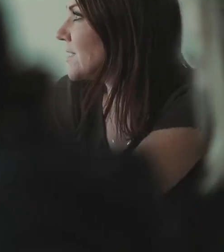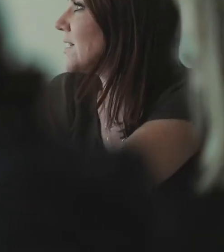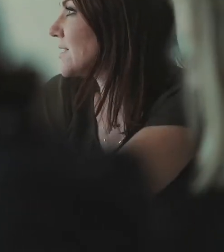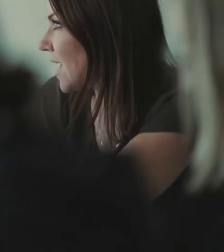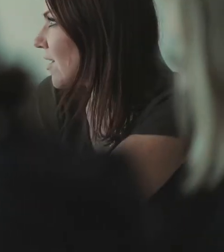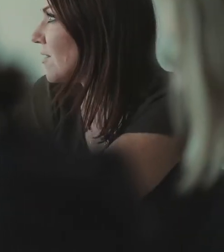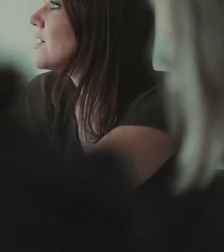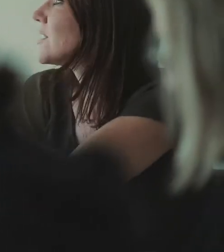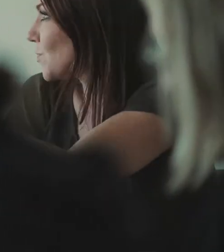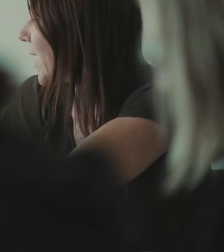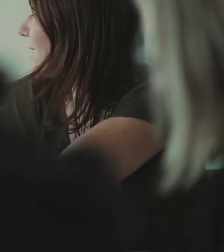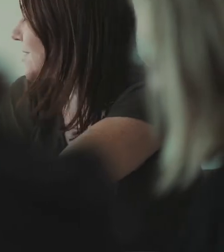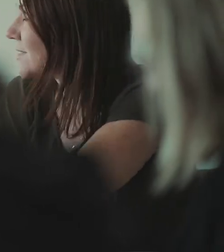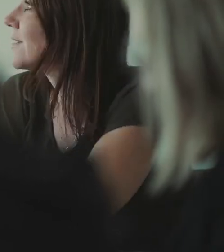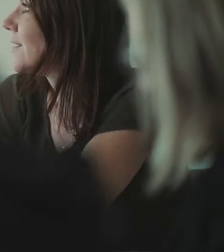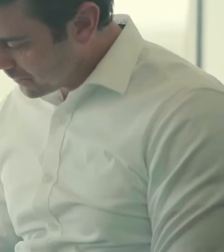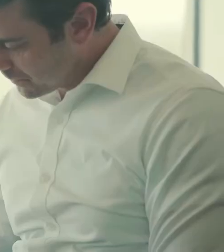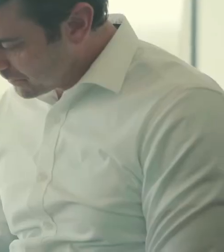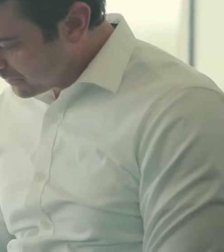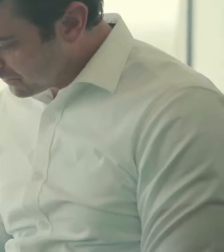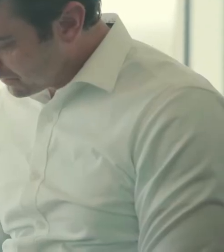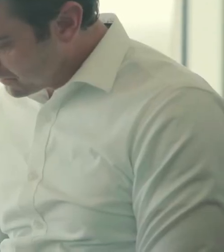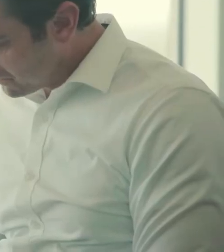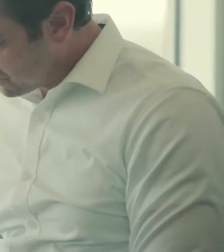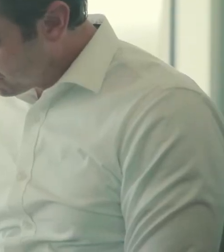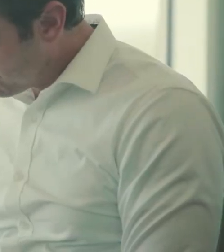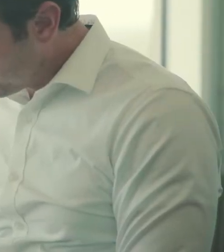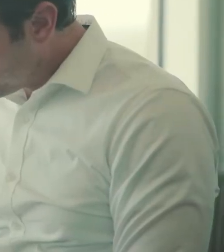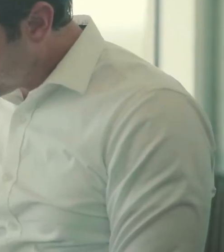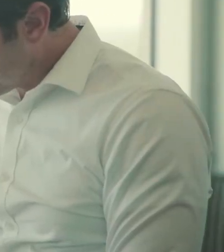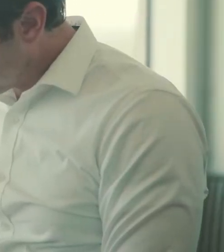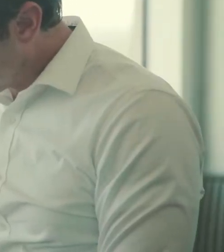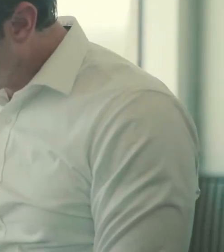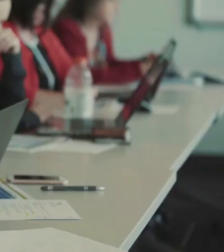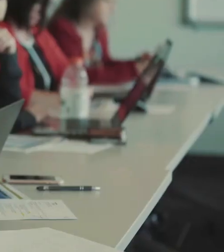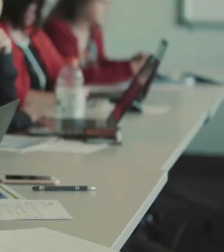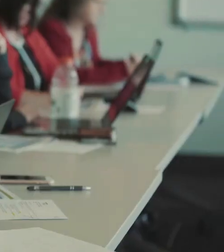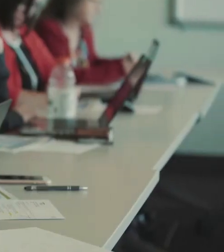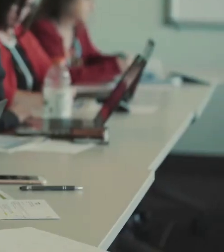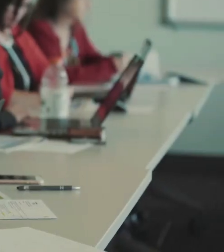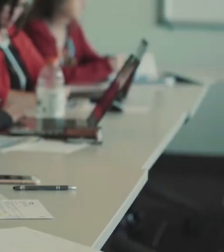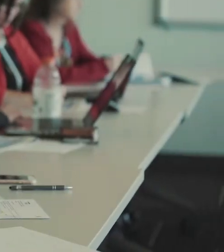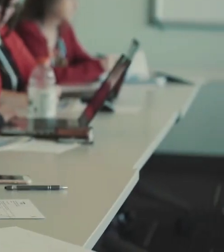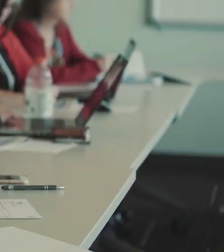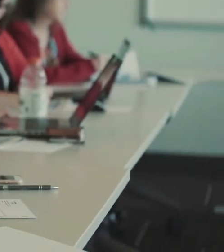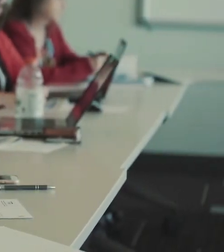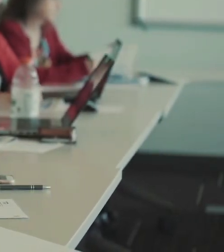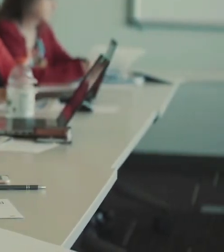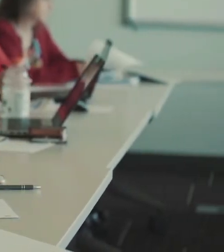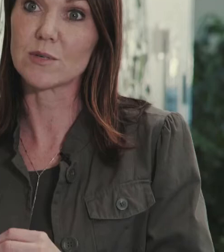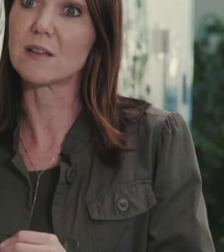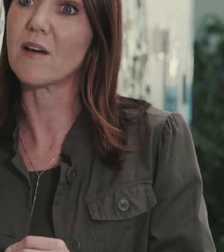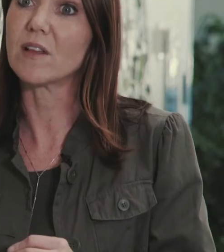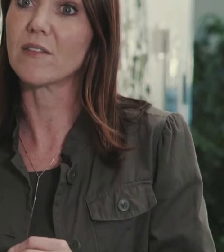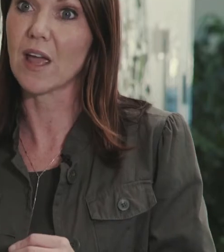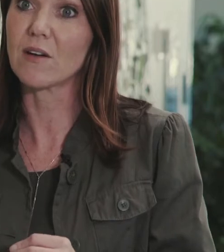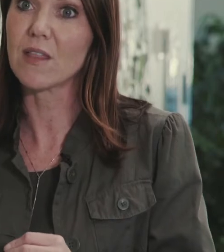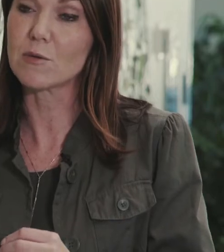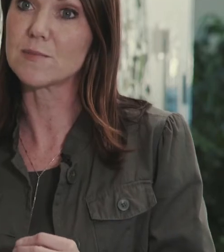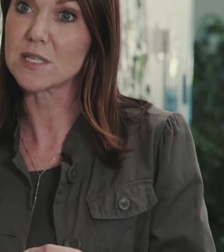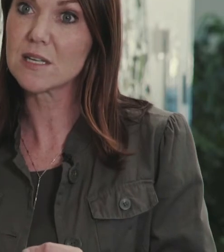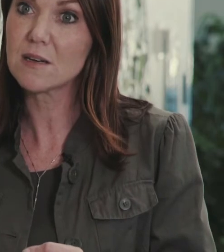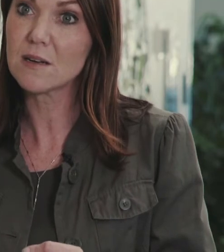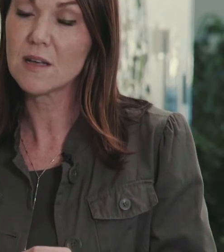can support you. This community conversation began about 10 years ago when a group of service providers got together and realized that there was a level of care that